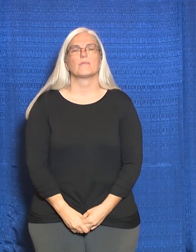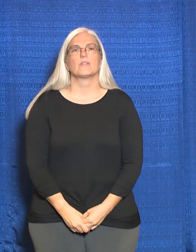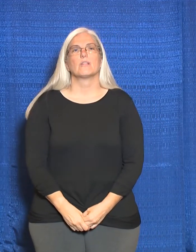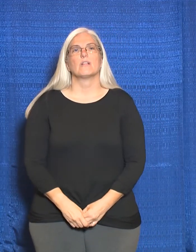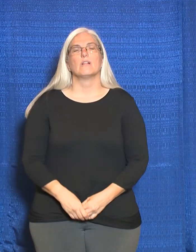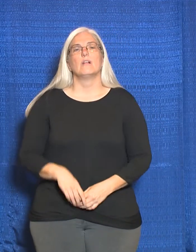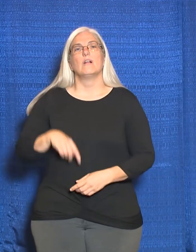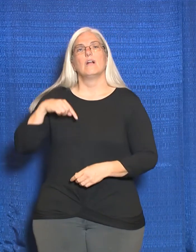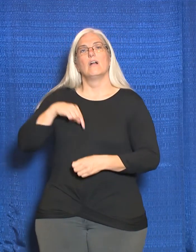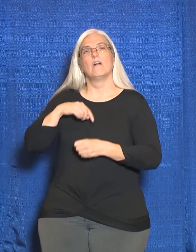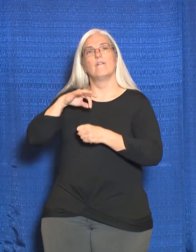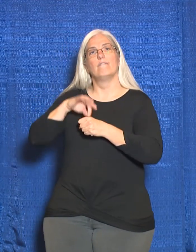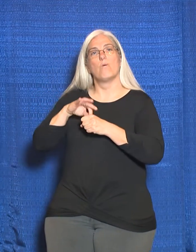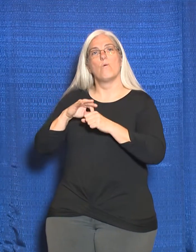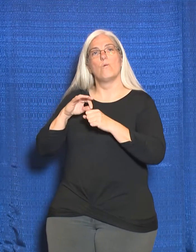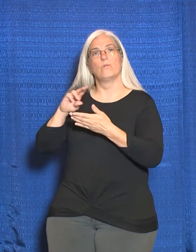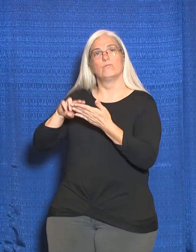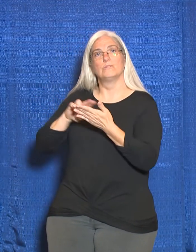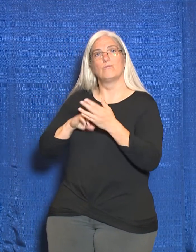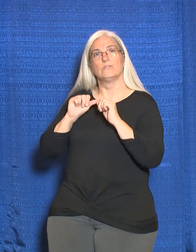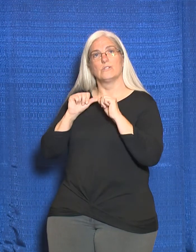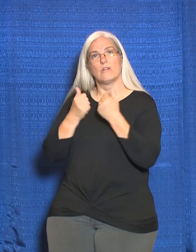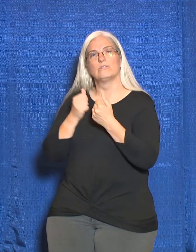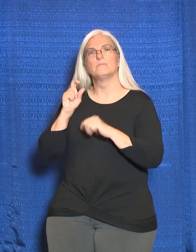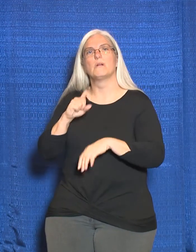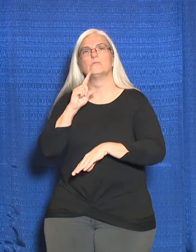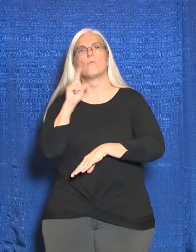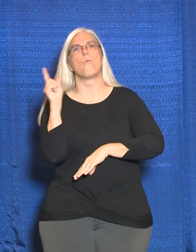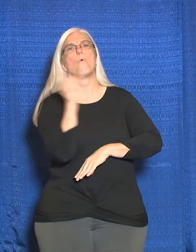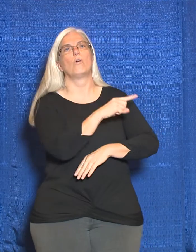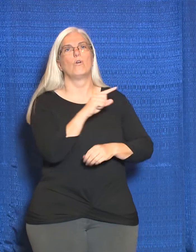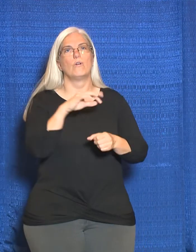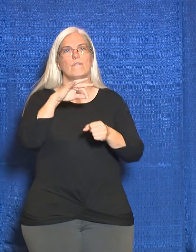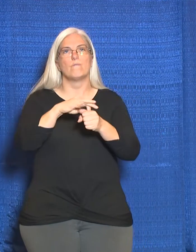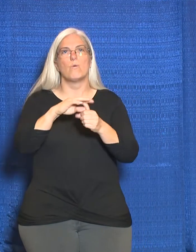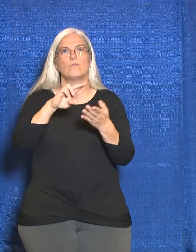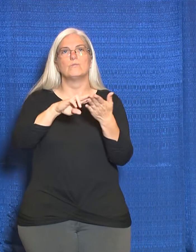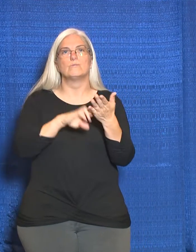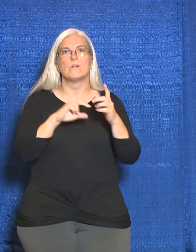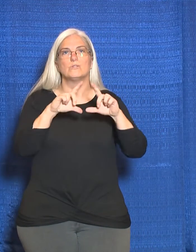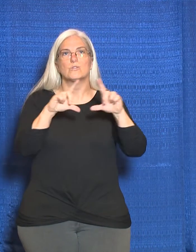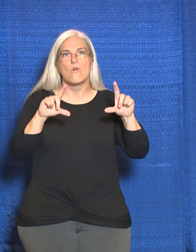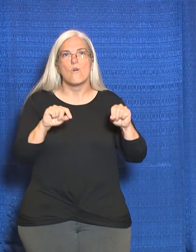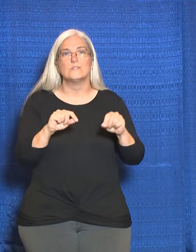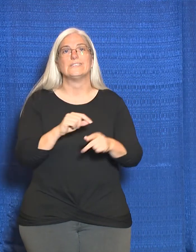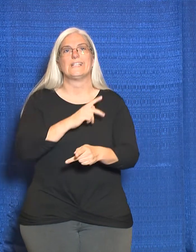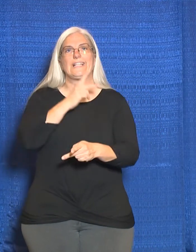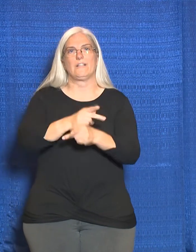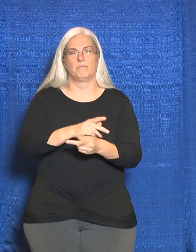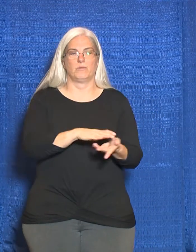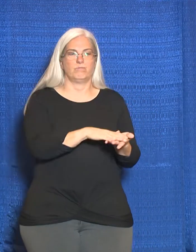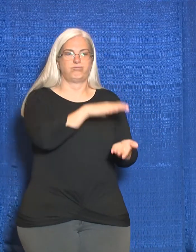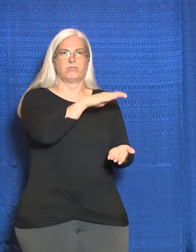VRAs must order VRCs and keep a sufficient stock on hand to serve all of their clients.